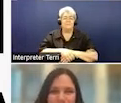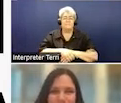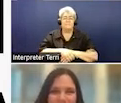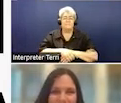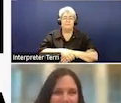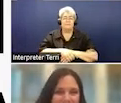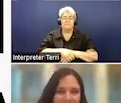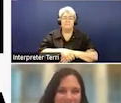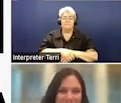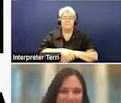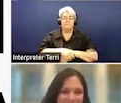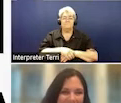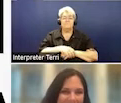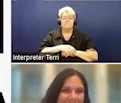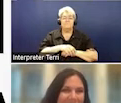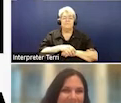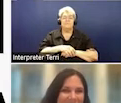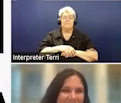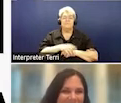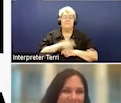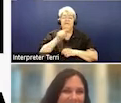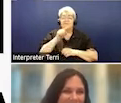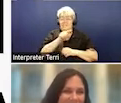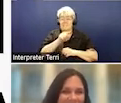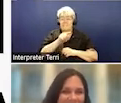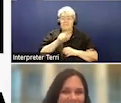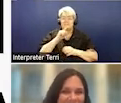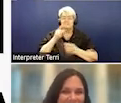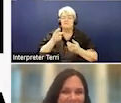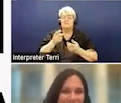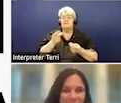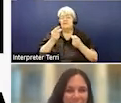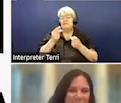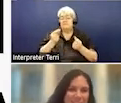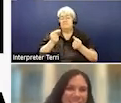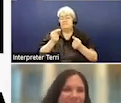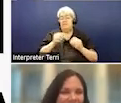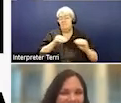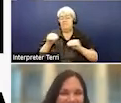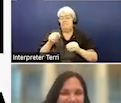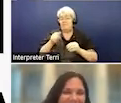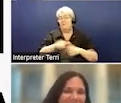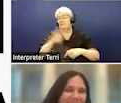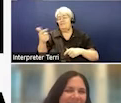And this is kind of a immediate movement because you don't have to go anywhere, Steph. No. So take it over.